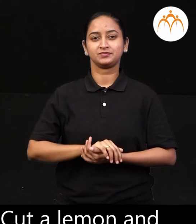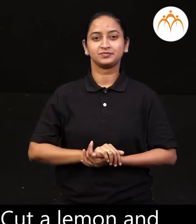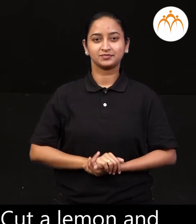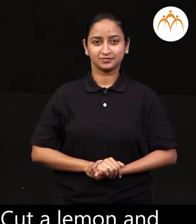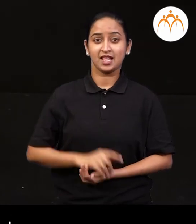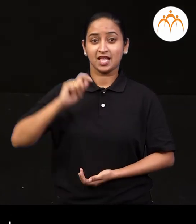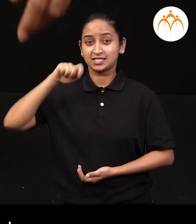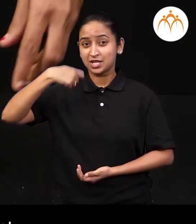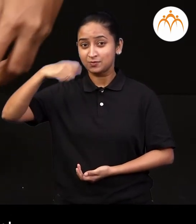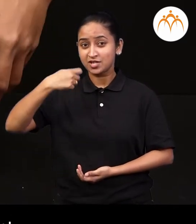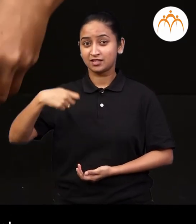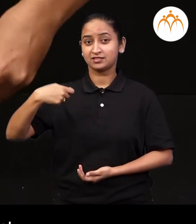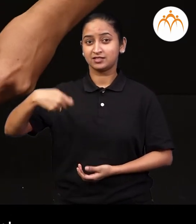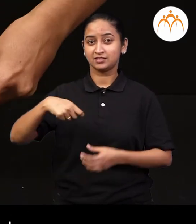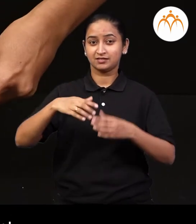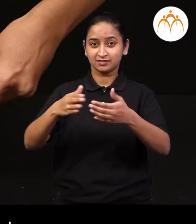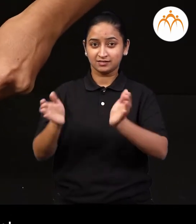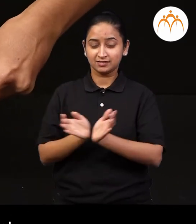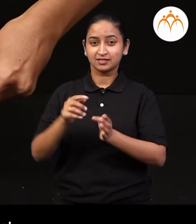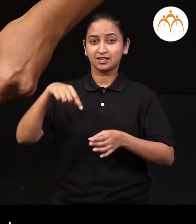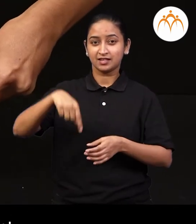Stir this mixture with a spoon.